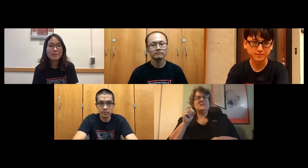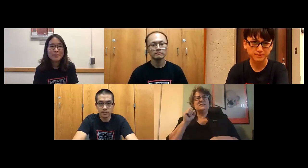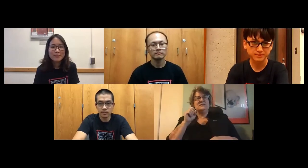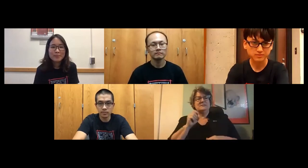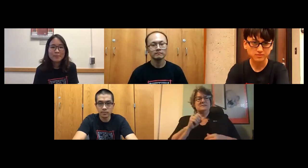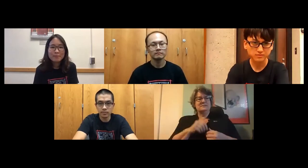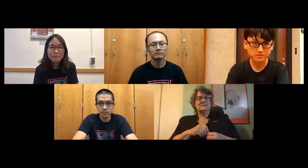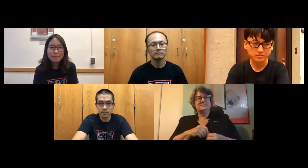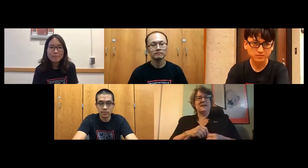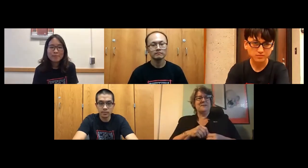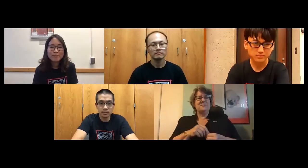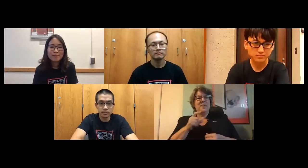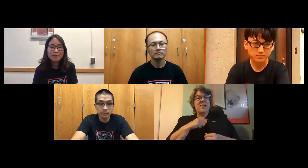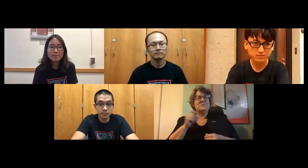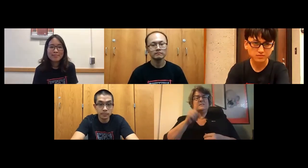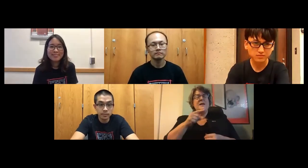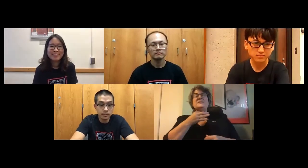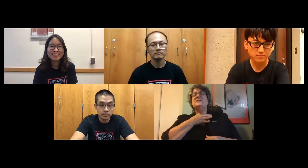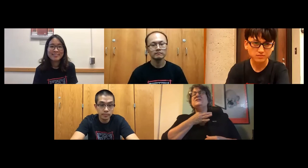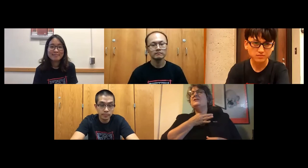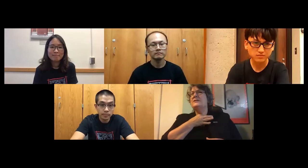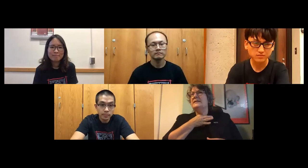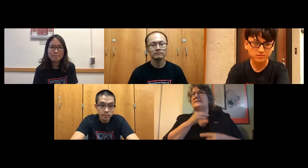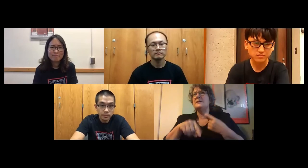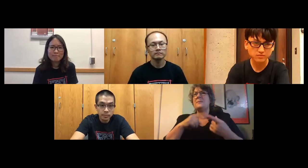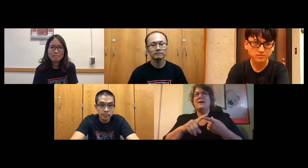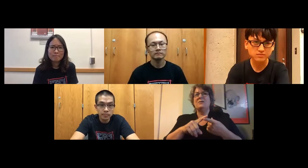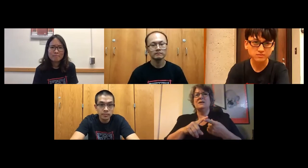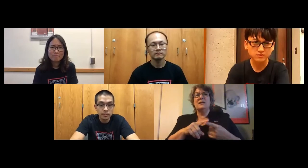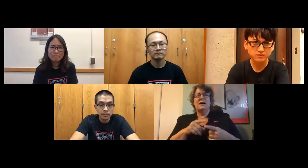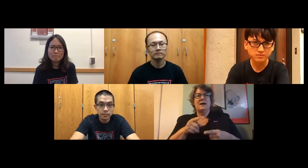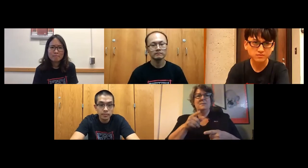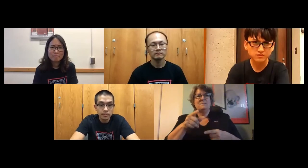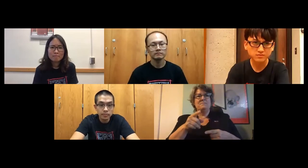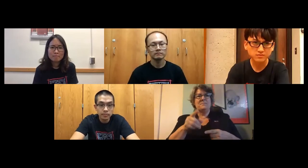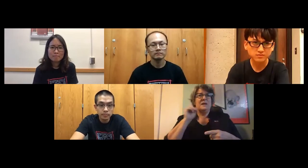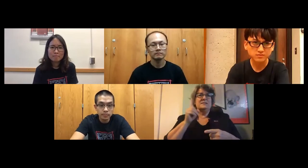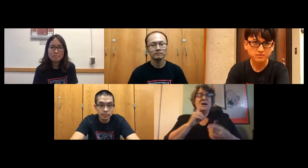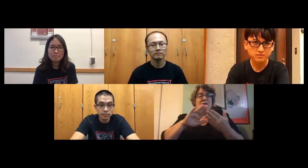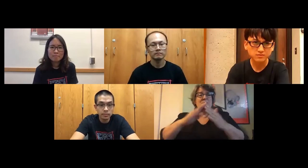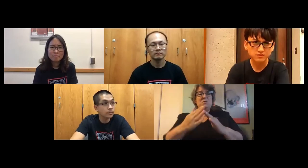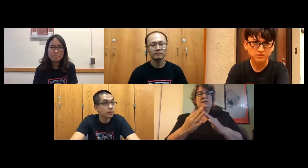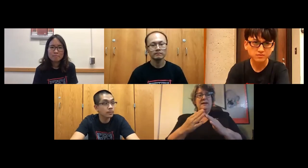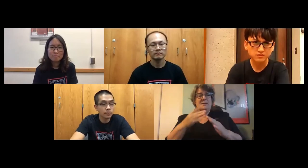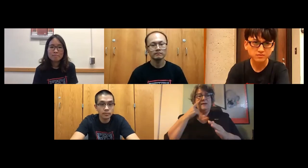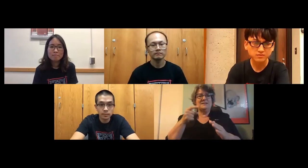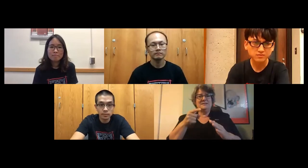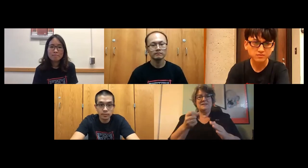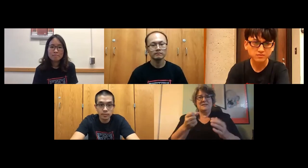Amy, go ahead. Yeah, I was just curious about deaf community, because many